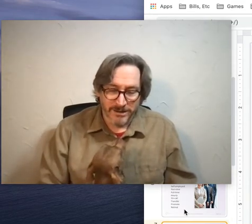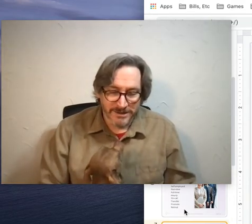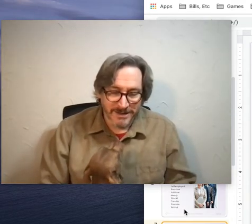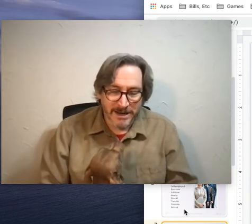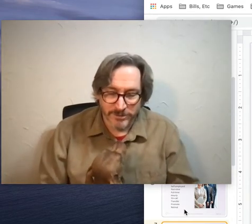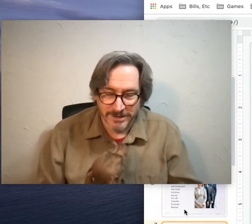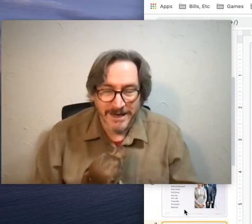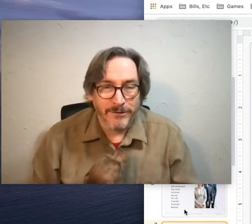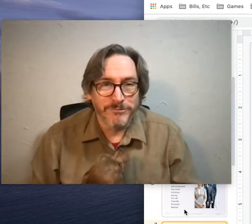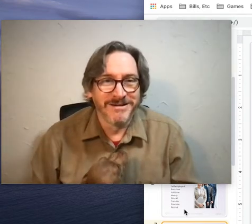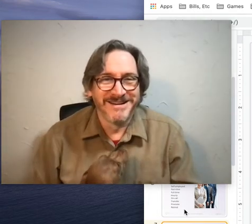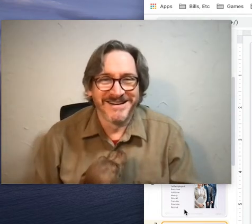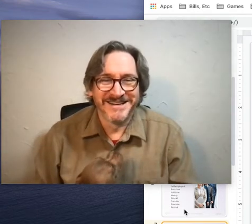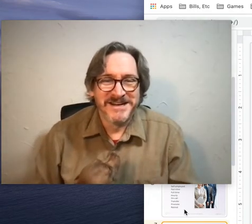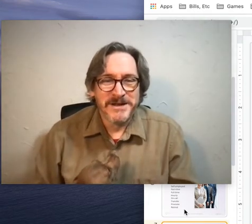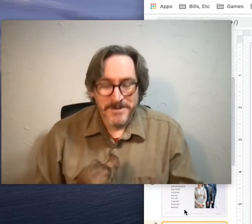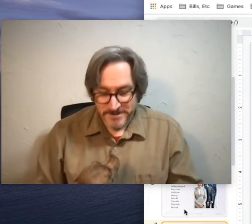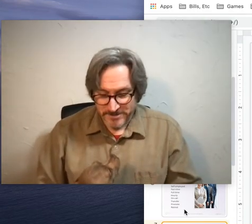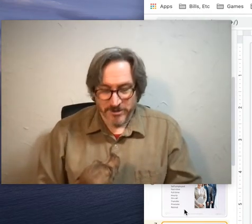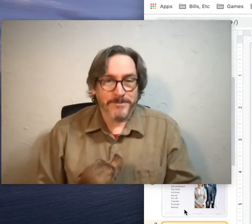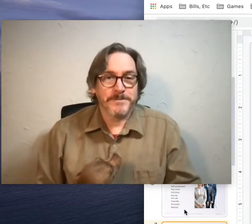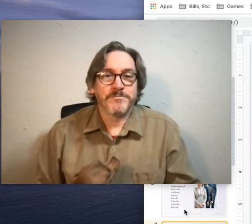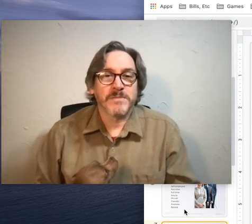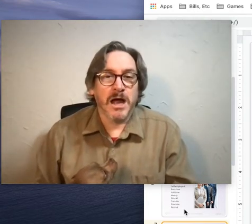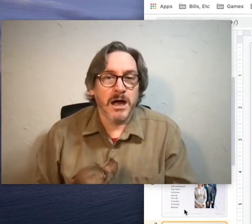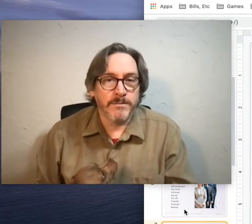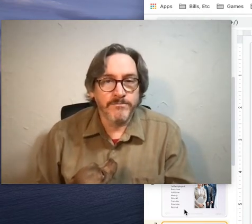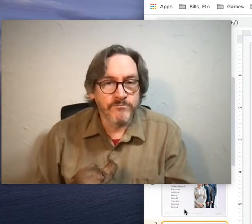Okay. Lay down. Lay down. All right.